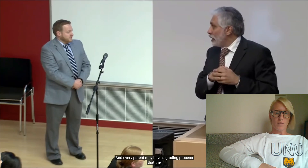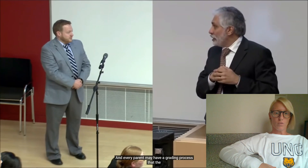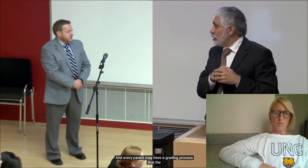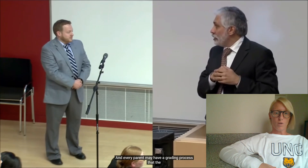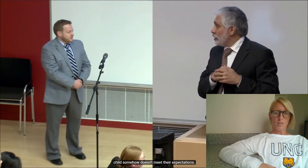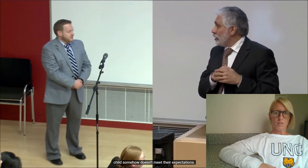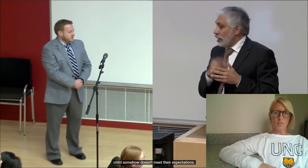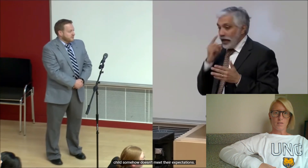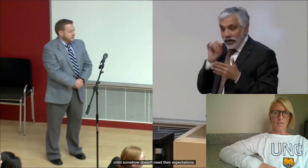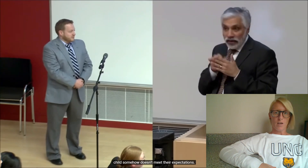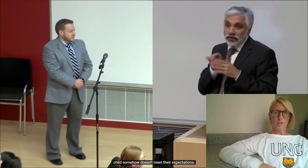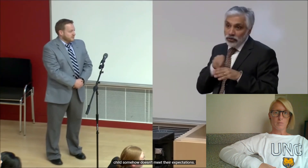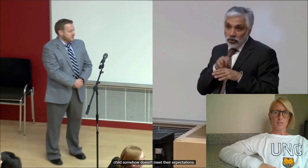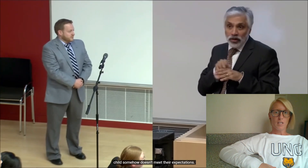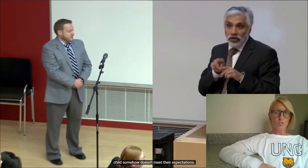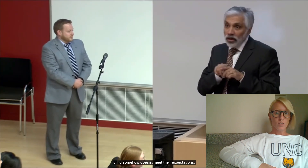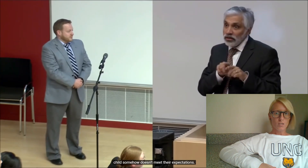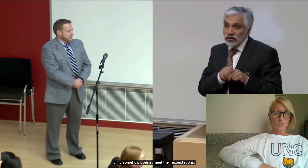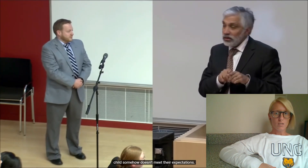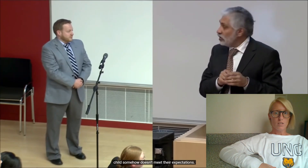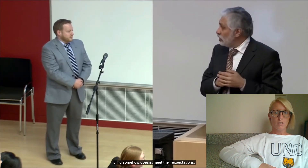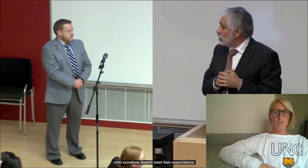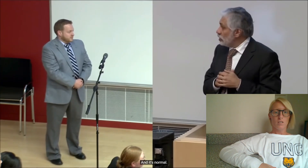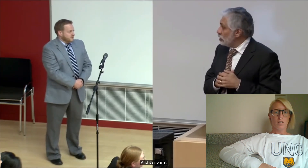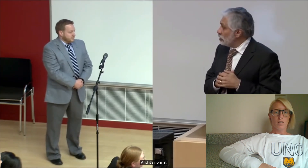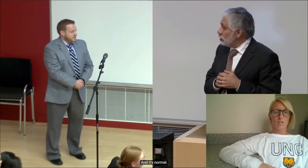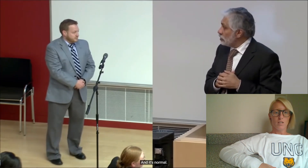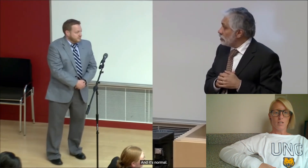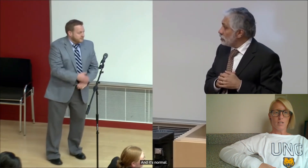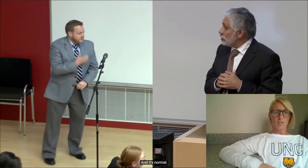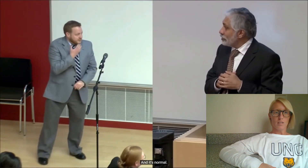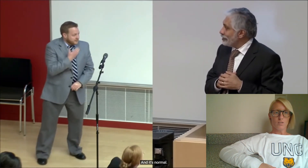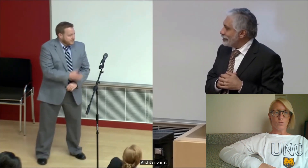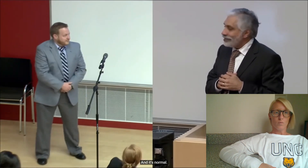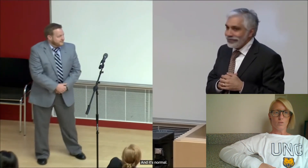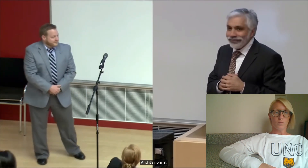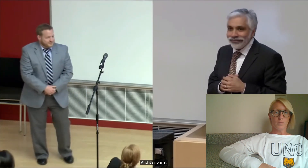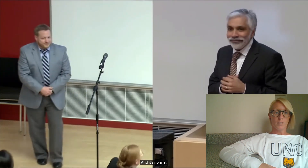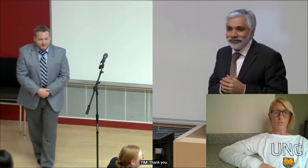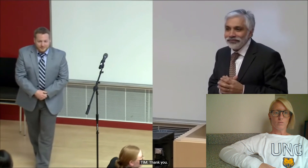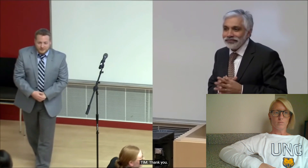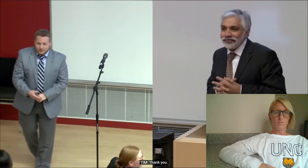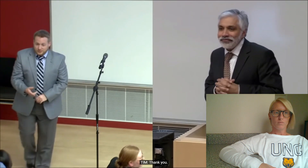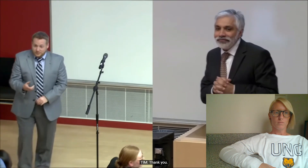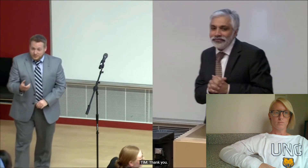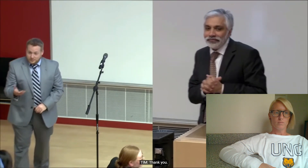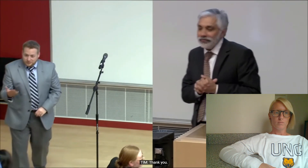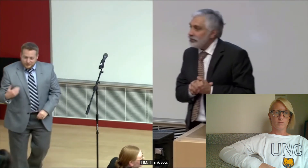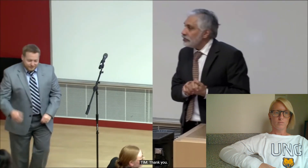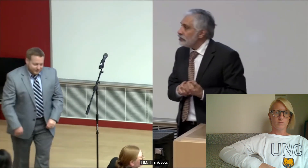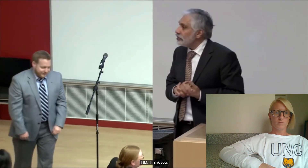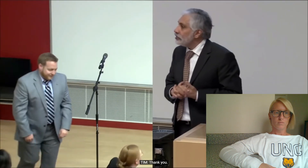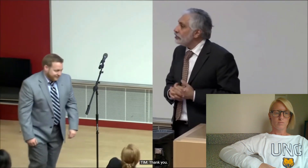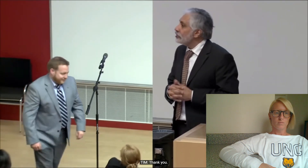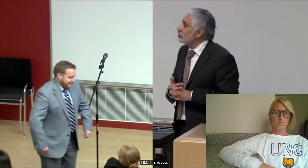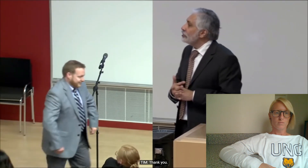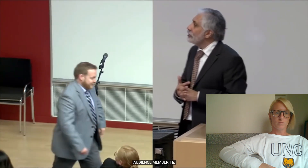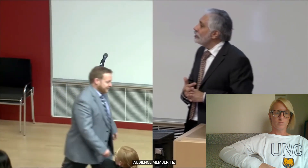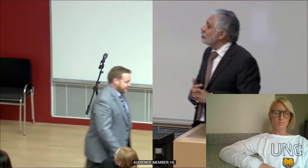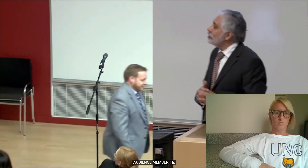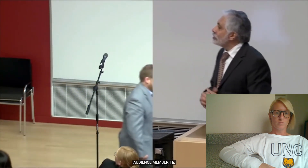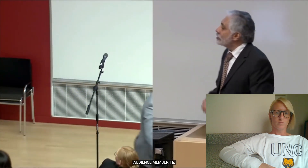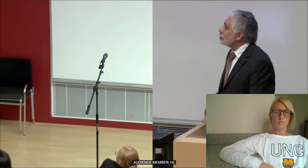that the child somehow doesn't meet their expectations, and it's normal. And that is normal. Thank you. Thank you.